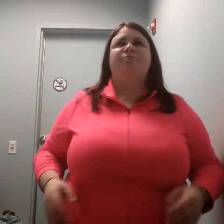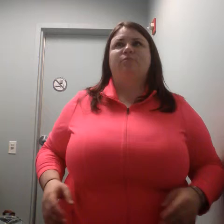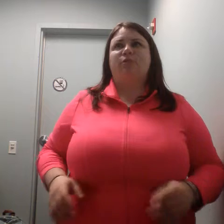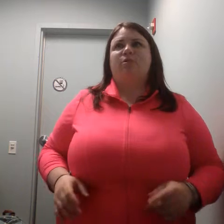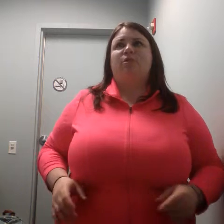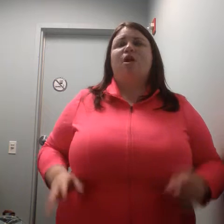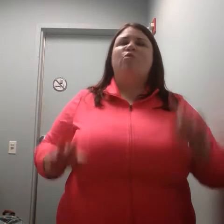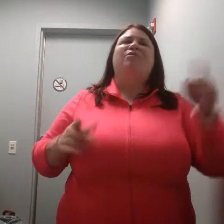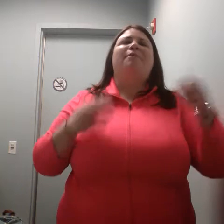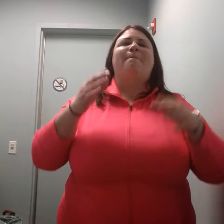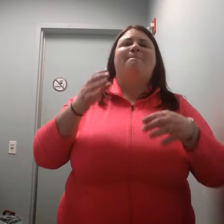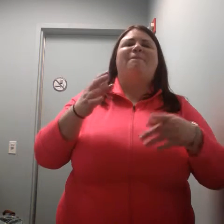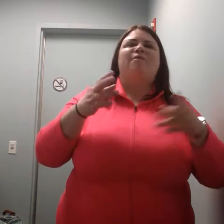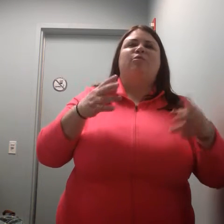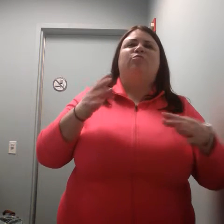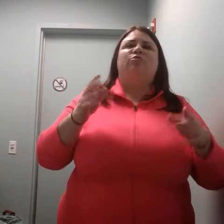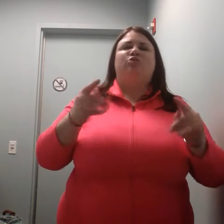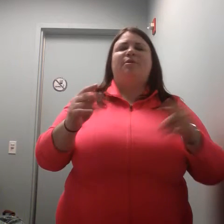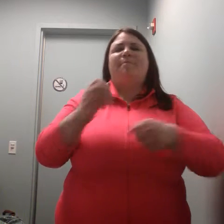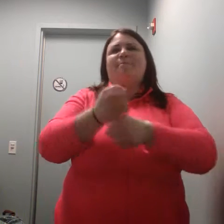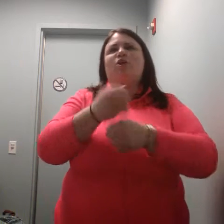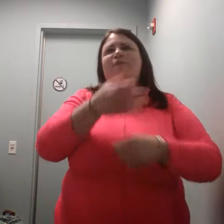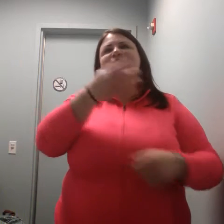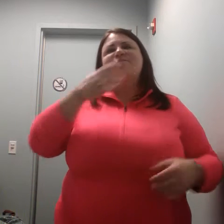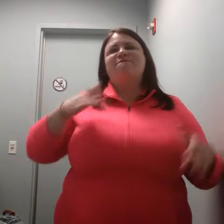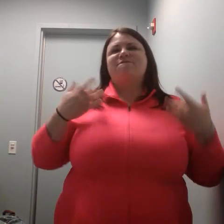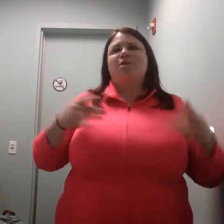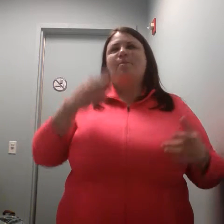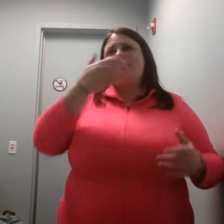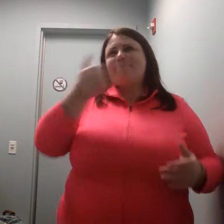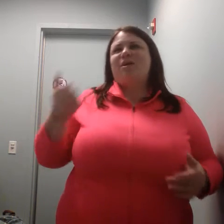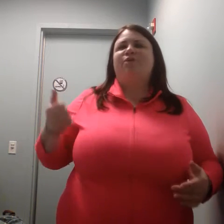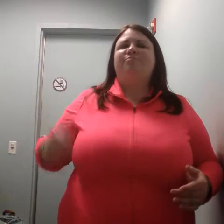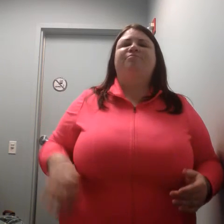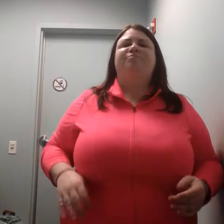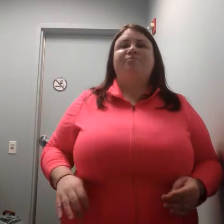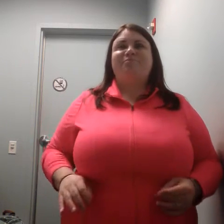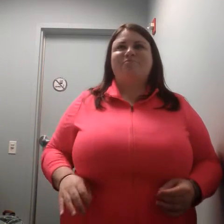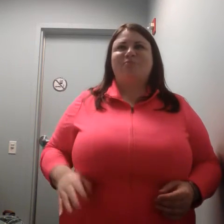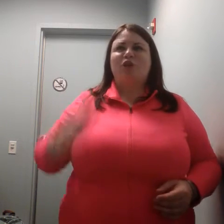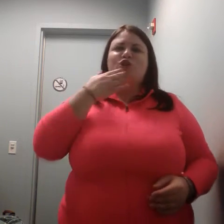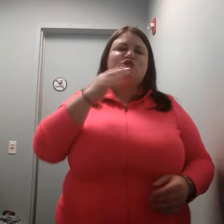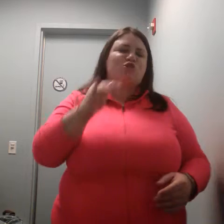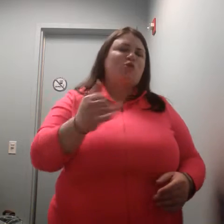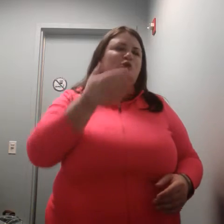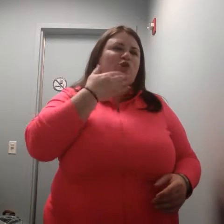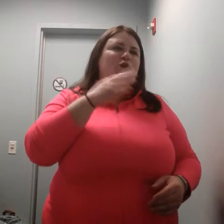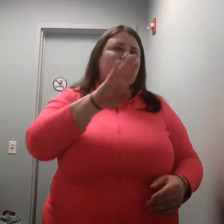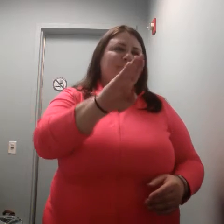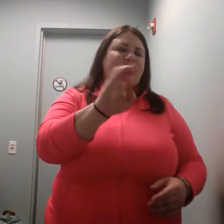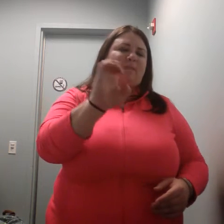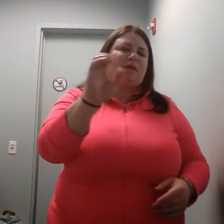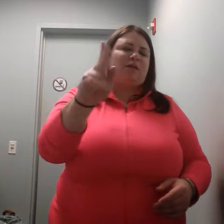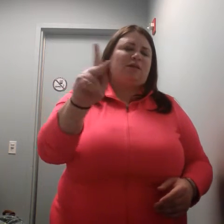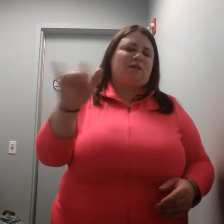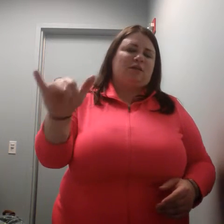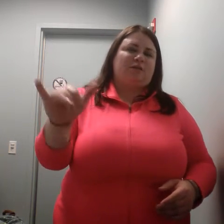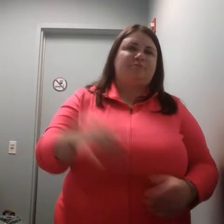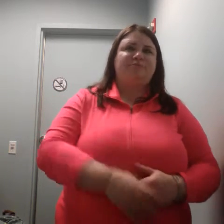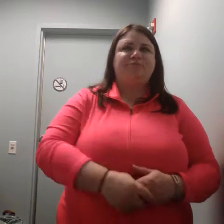bit better. Let's say Becky does an amazing job. All right? Good job, Becky. Yeah. All right. And Becky's business starts